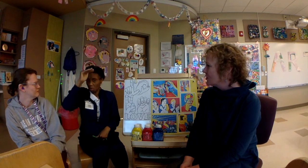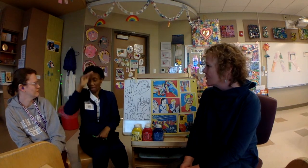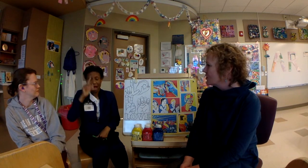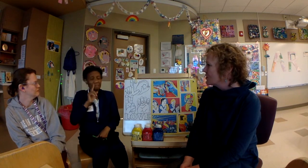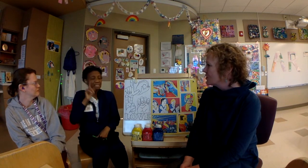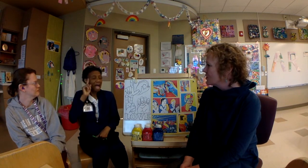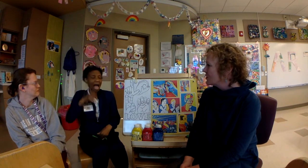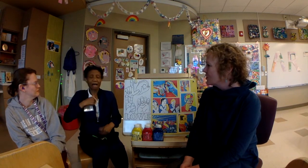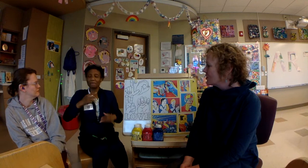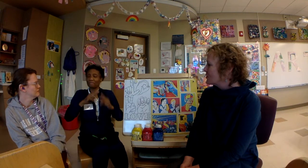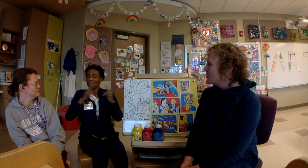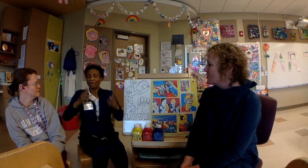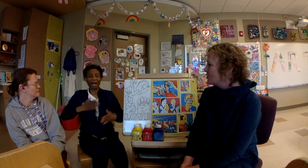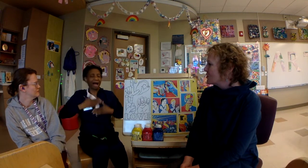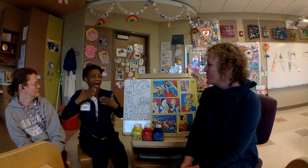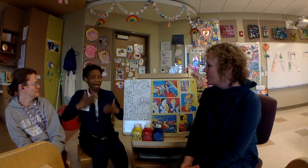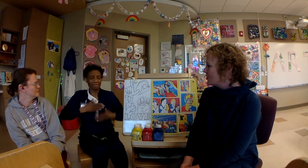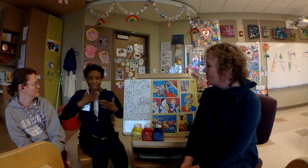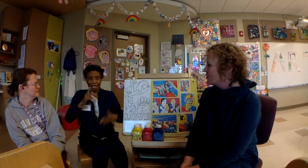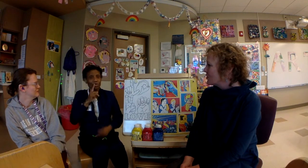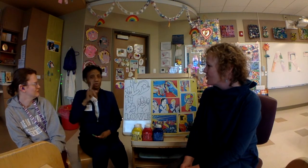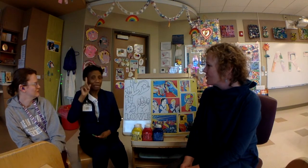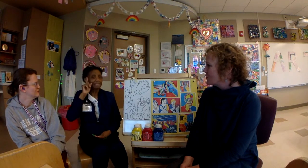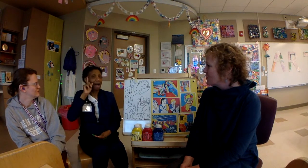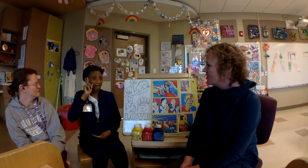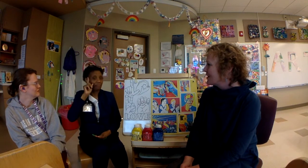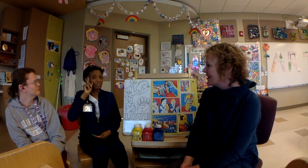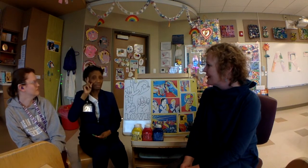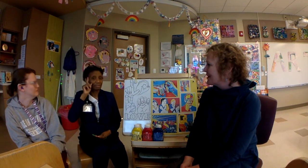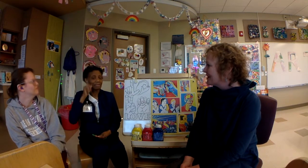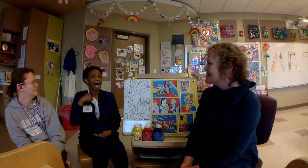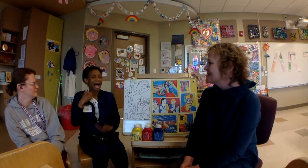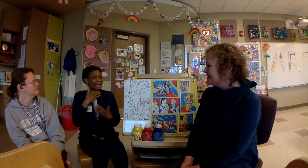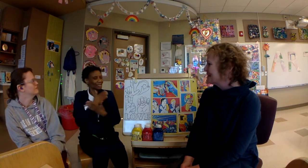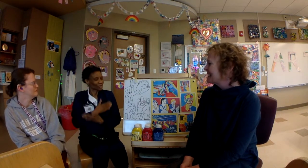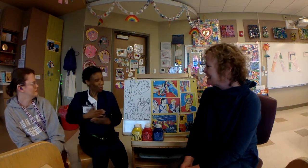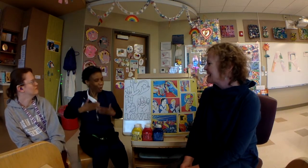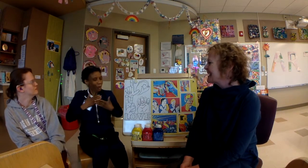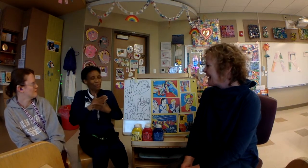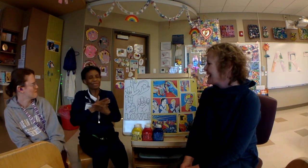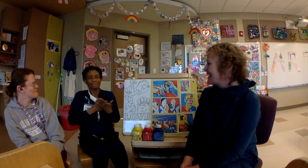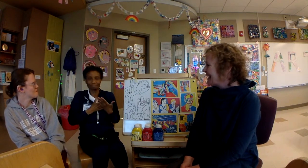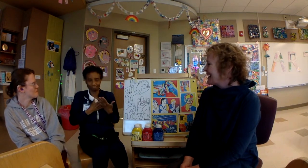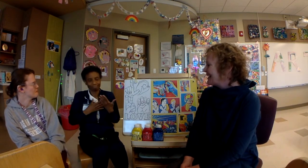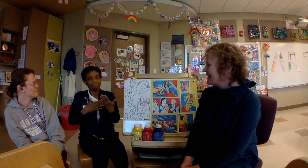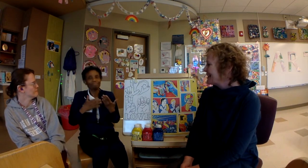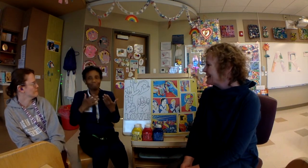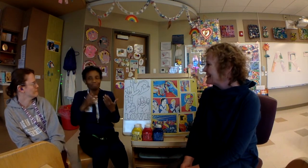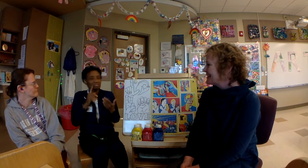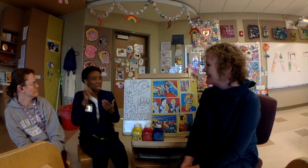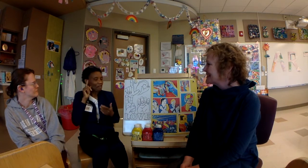born, I grew up, I'm deaf, I'm very happy to be deaf. I enjoy it.